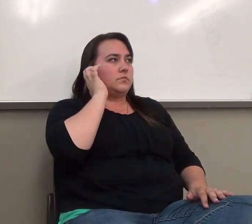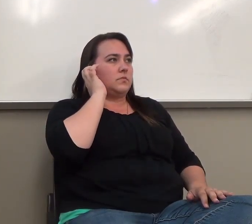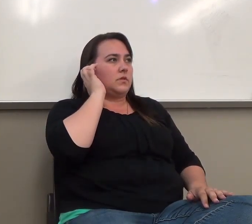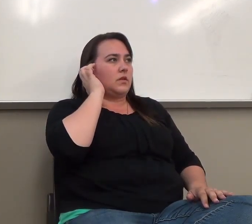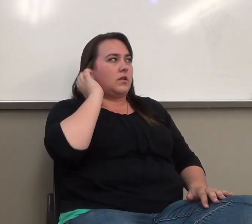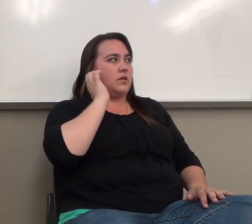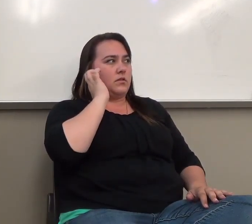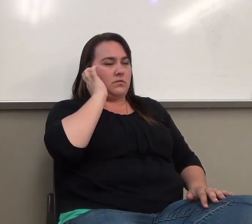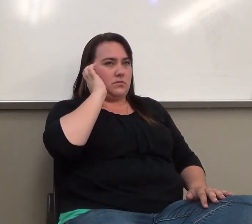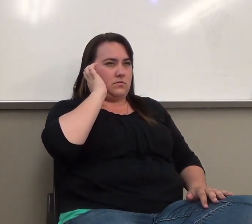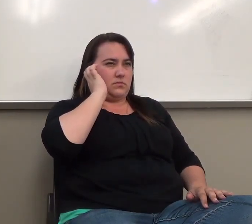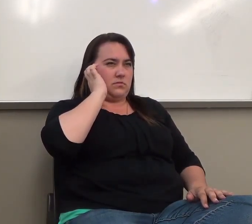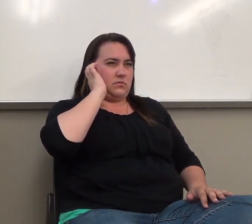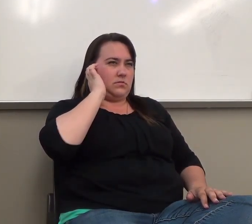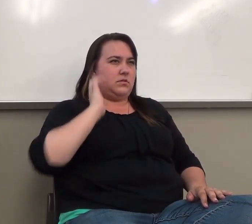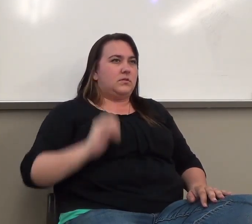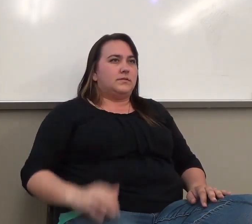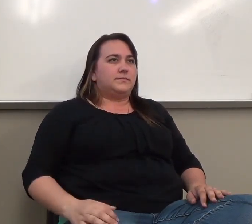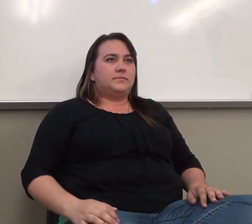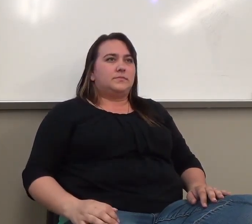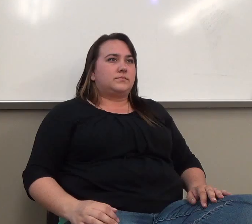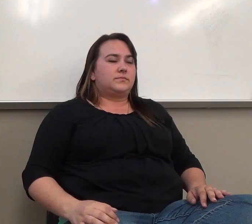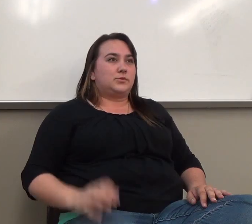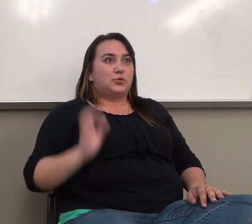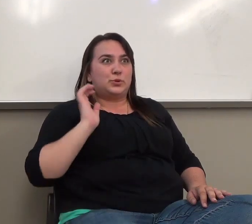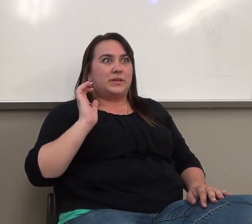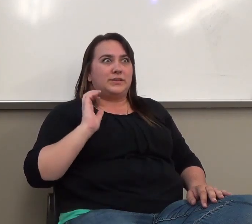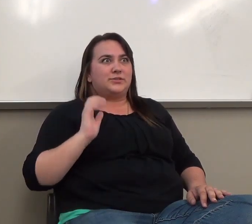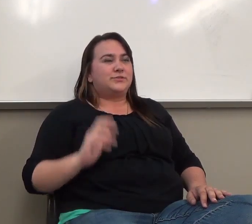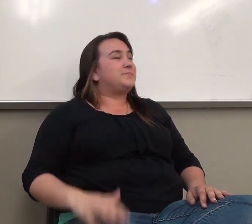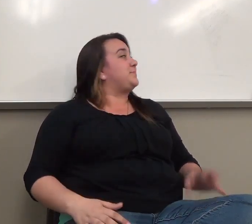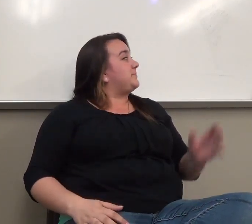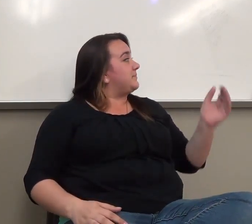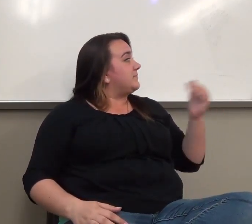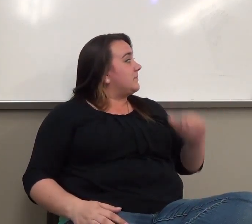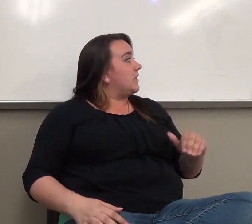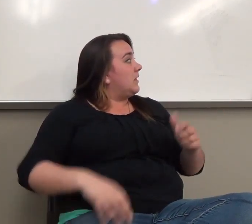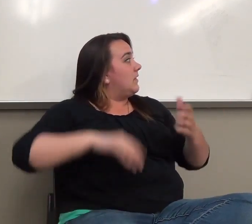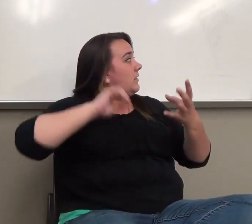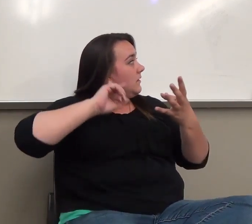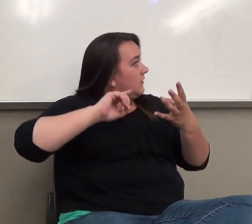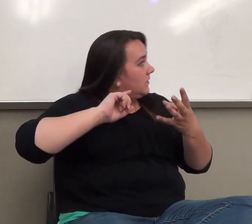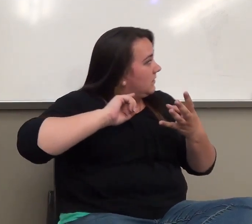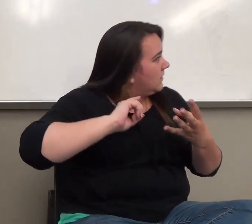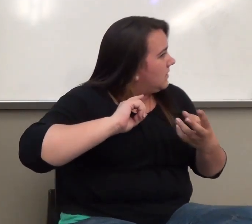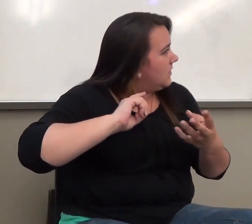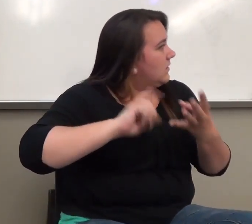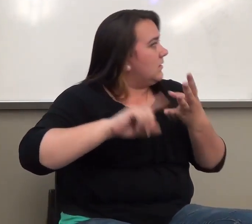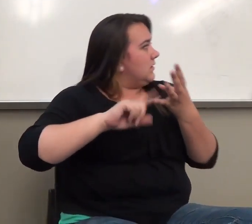make clear notes. That's where you guys have to figure it out. So doing it, practicing it when a teacher does make clear notes is